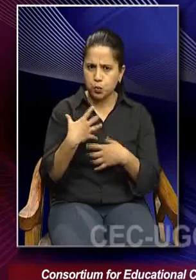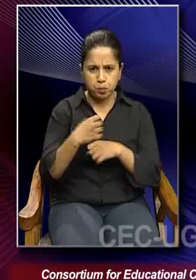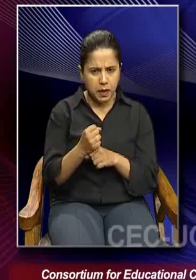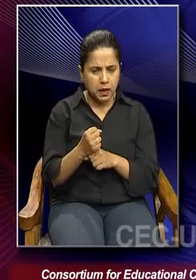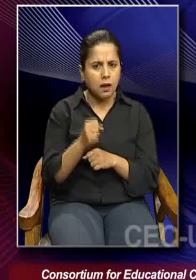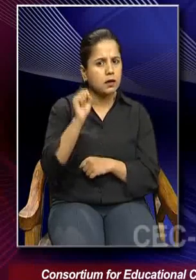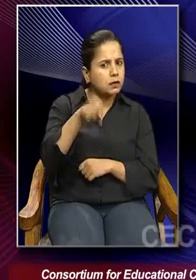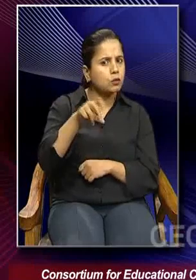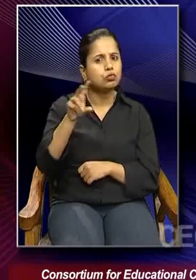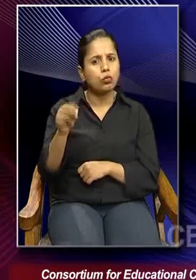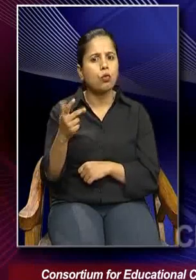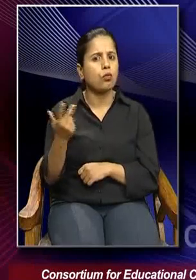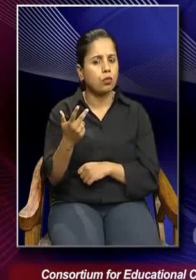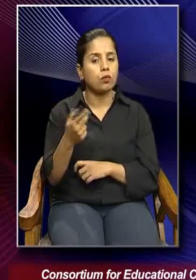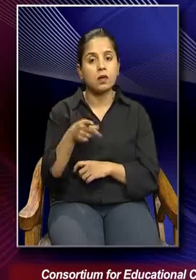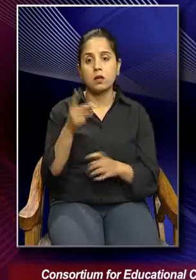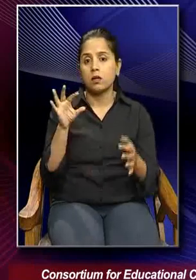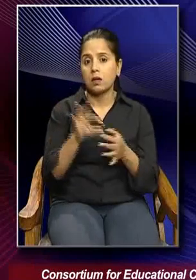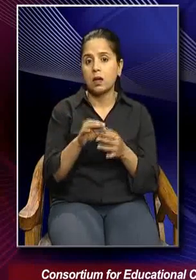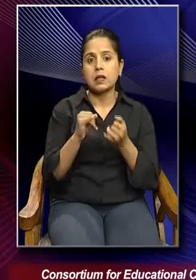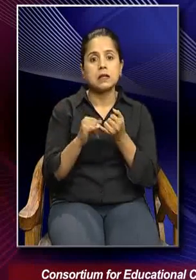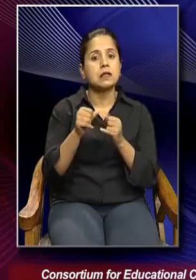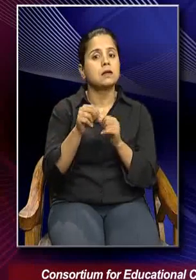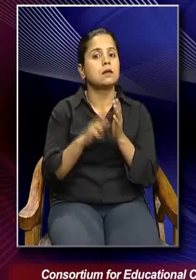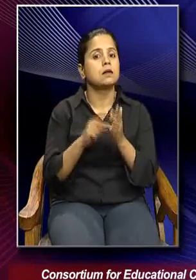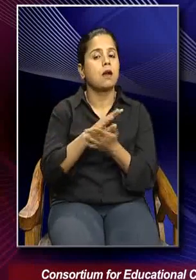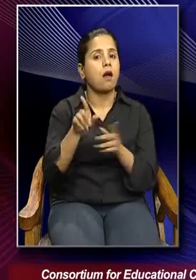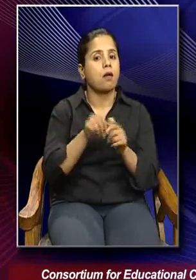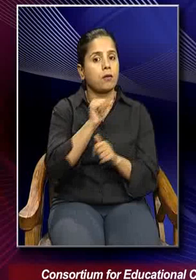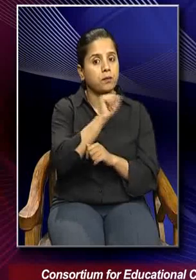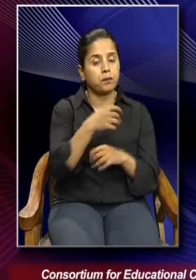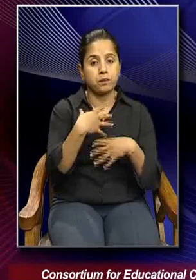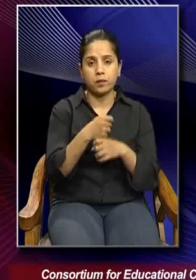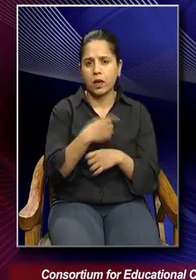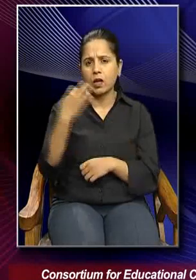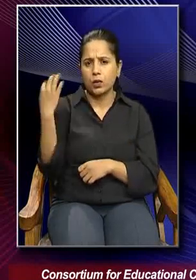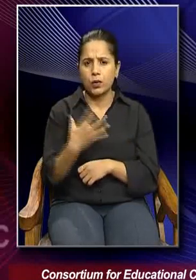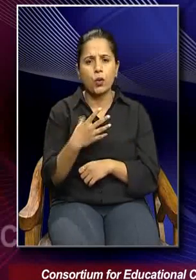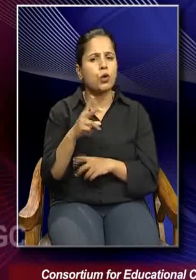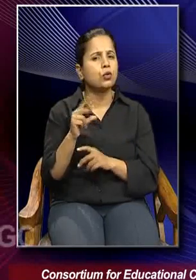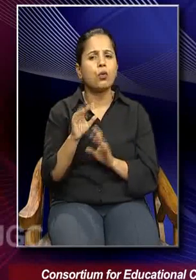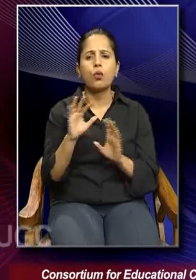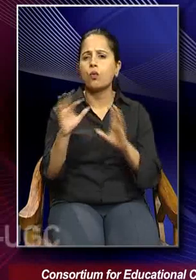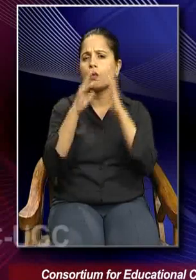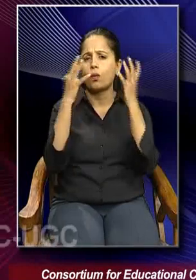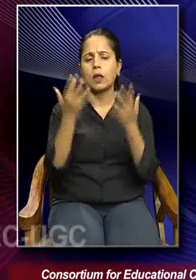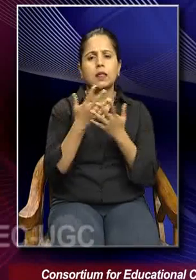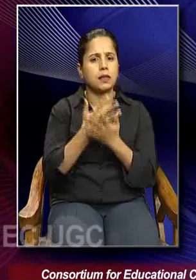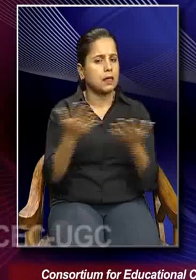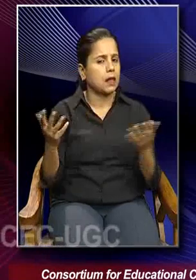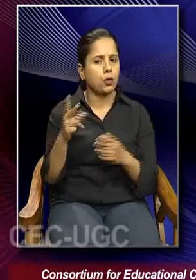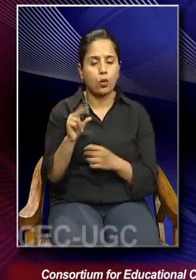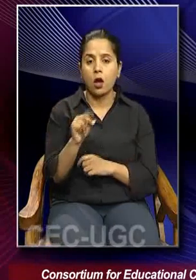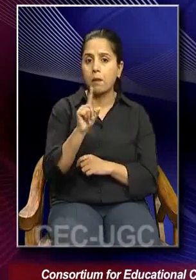not. So, according to Sāṅkhya, the creation is not the new creation of the worldly objects,